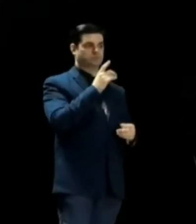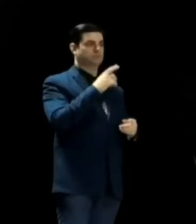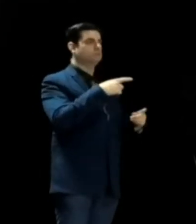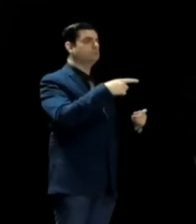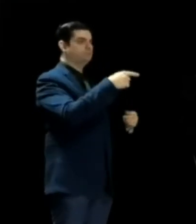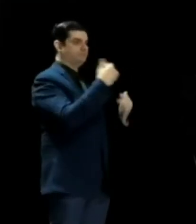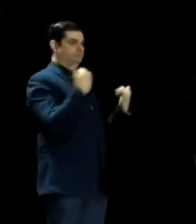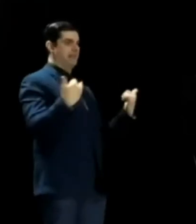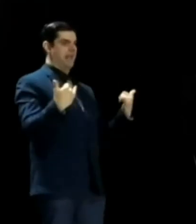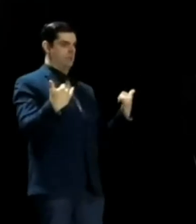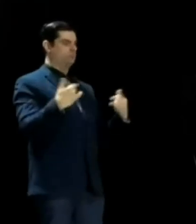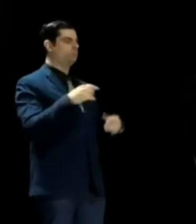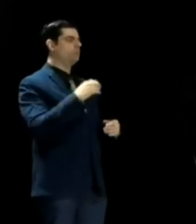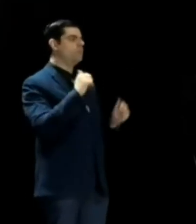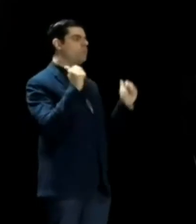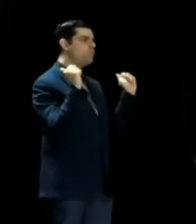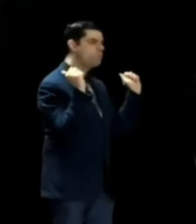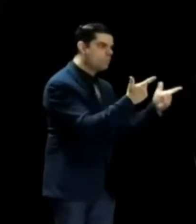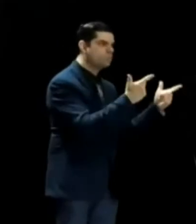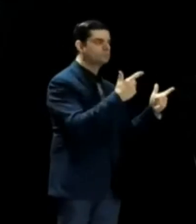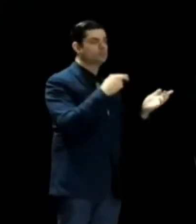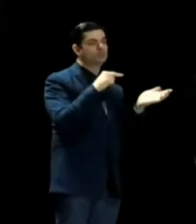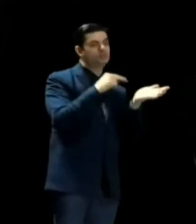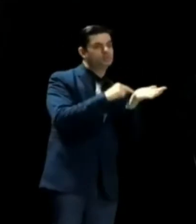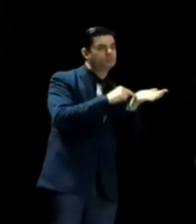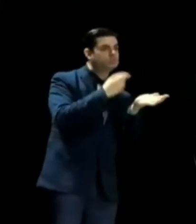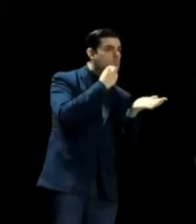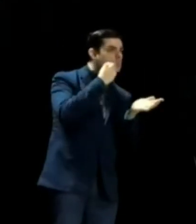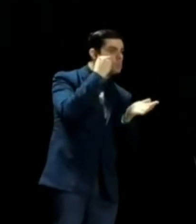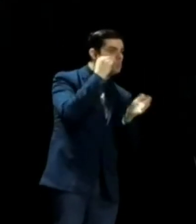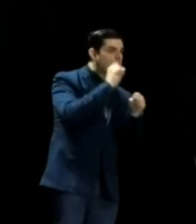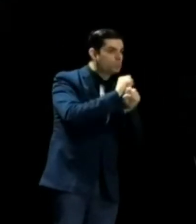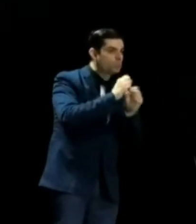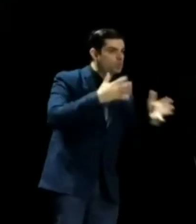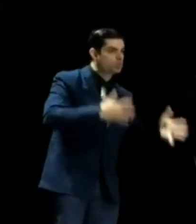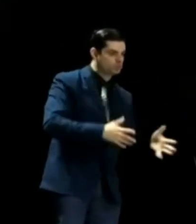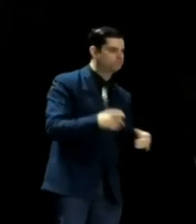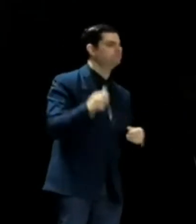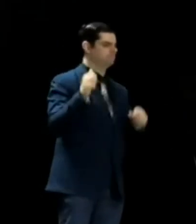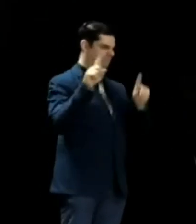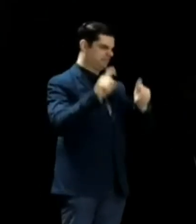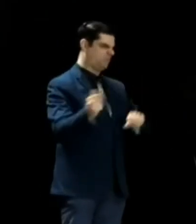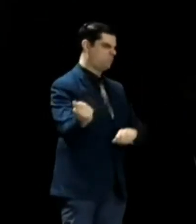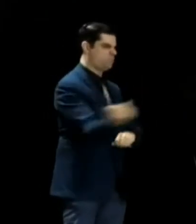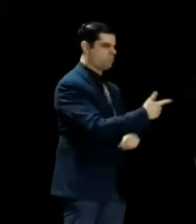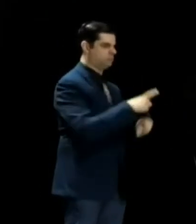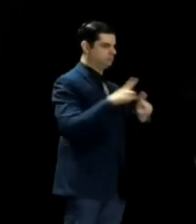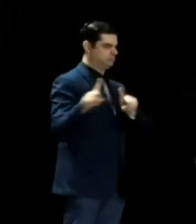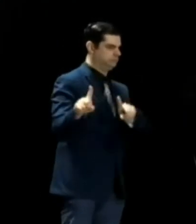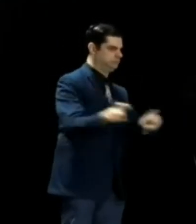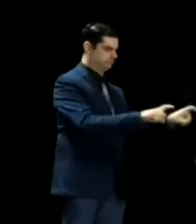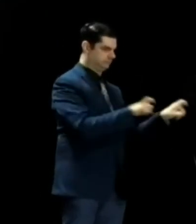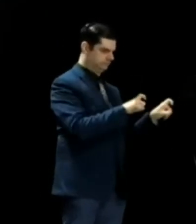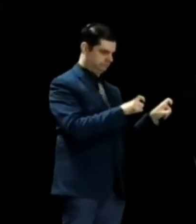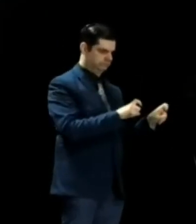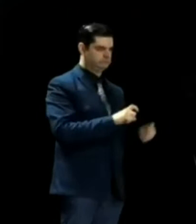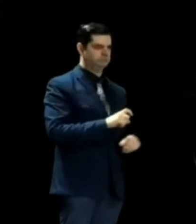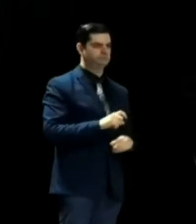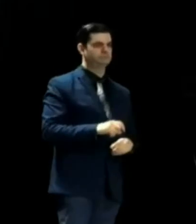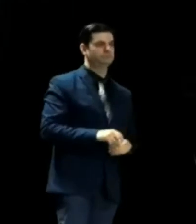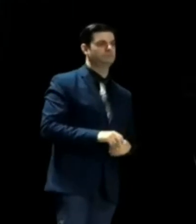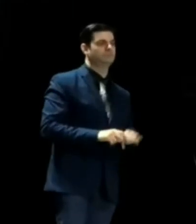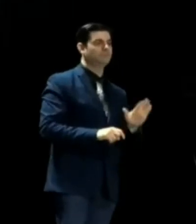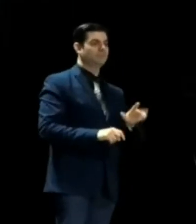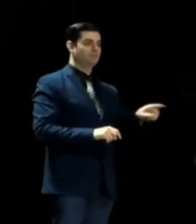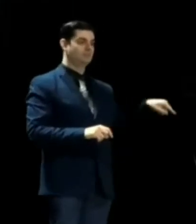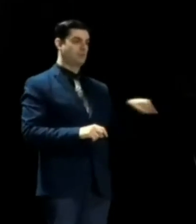community spread. Our nursing home professionals go home. They have to go out to the grocery store. Some of them may be